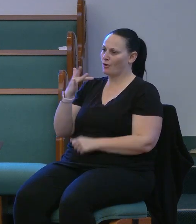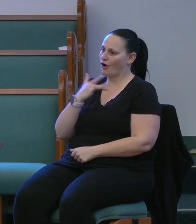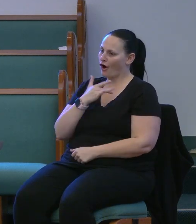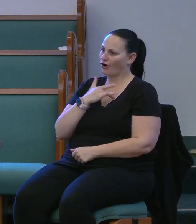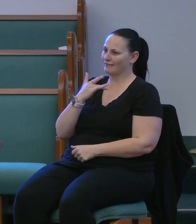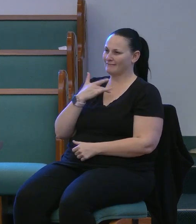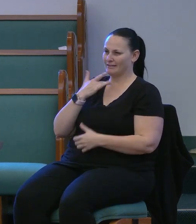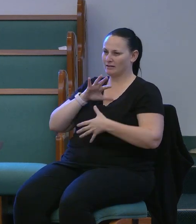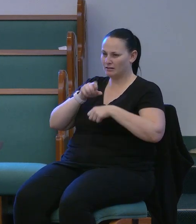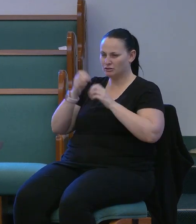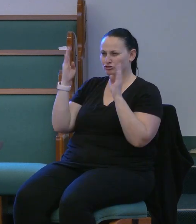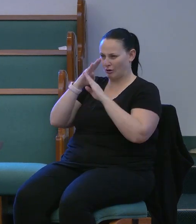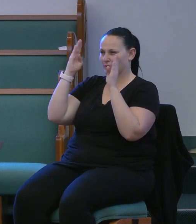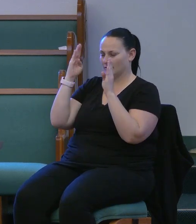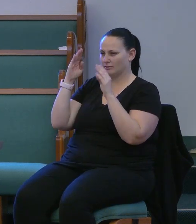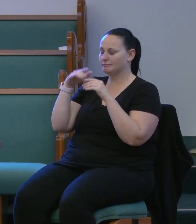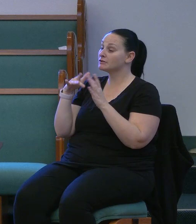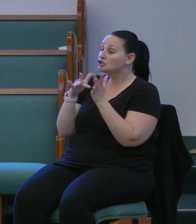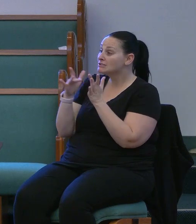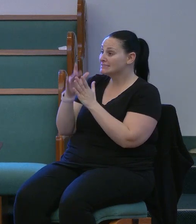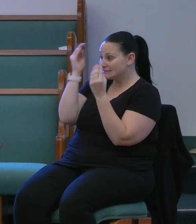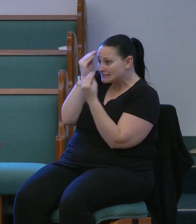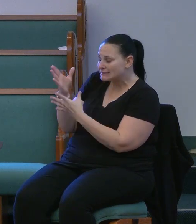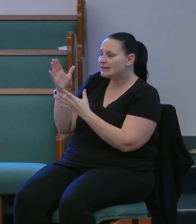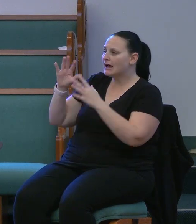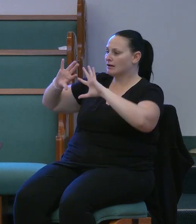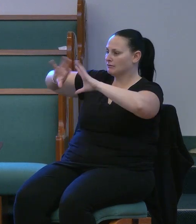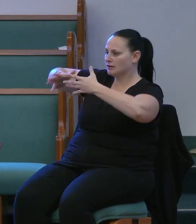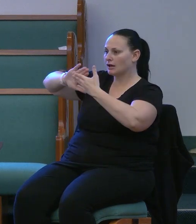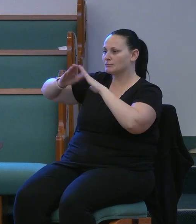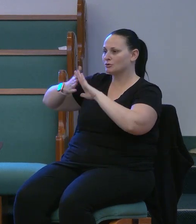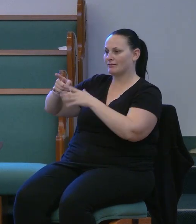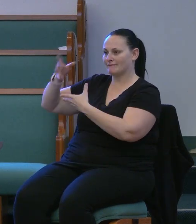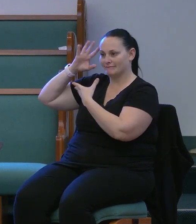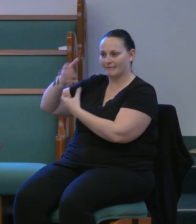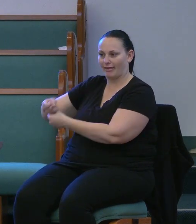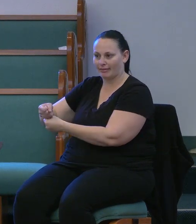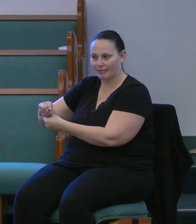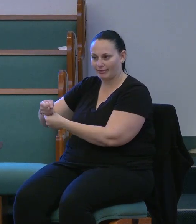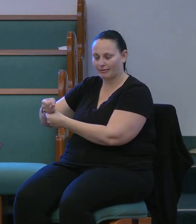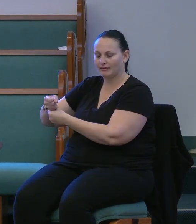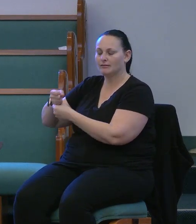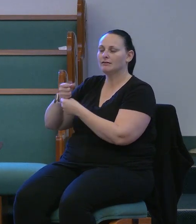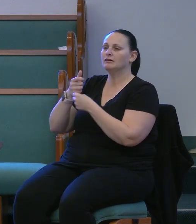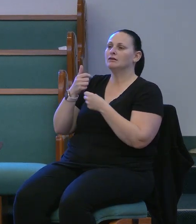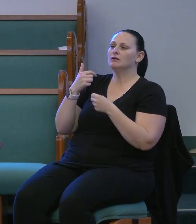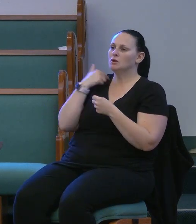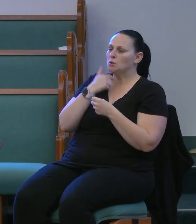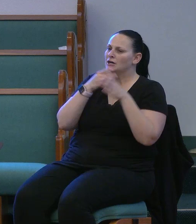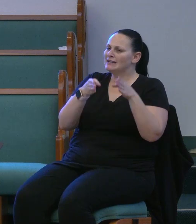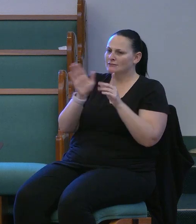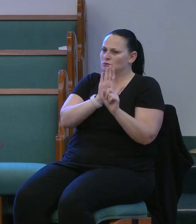be troubled. Jesus is speaking to them as a community of faith. While we are